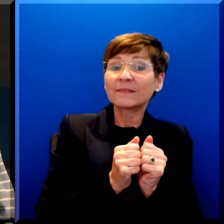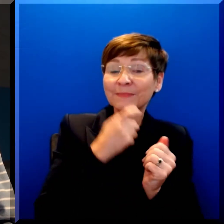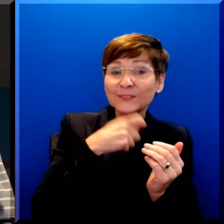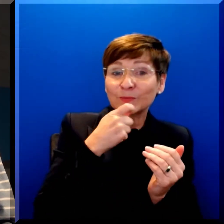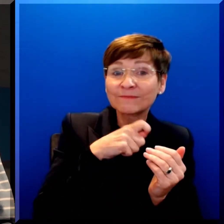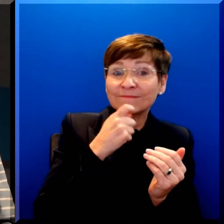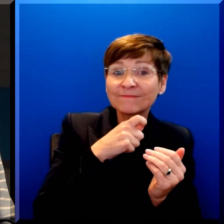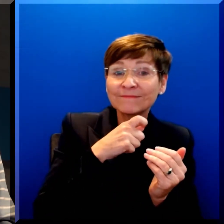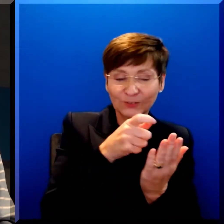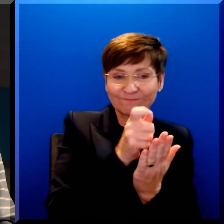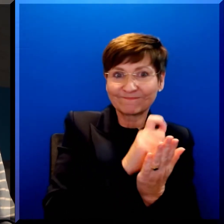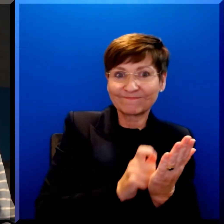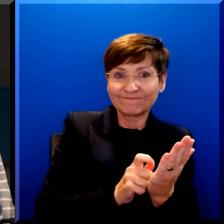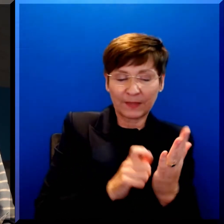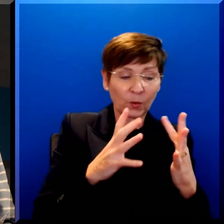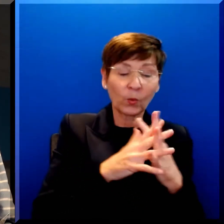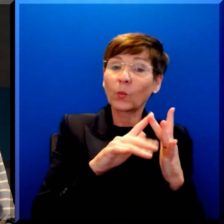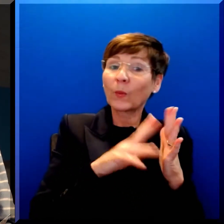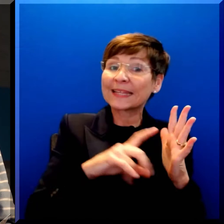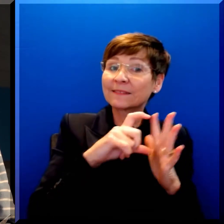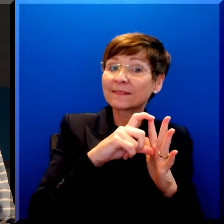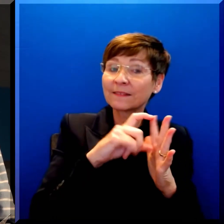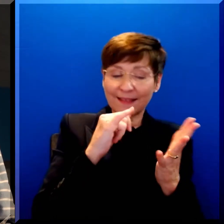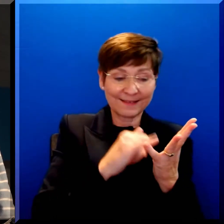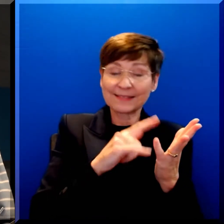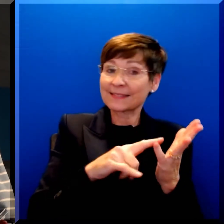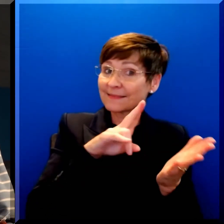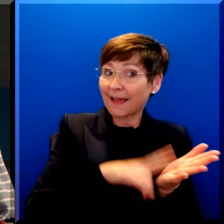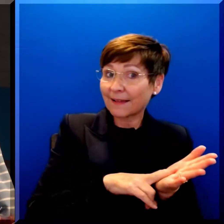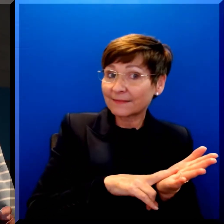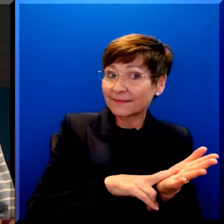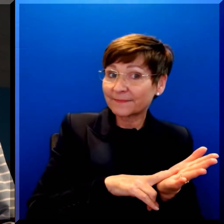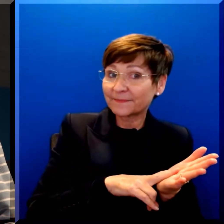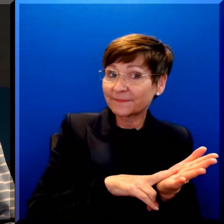So we need to write down wind, sun,